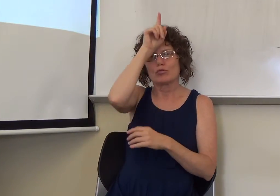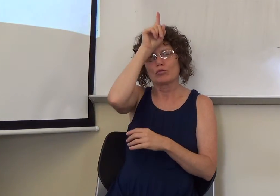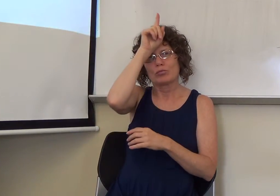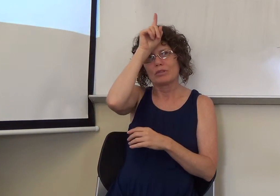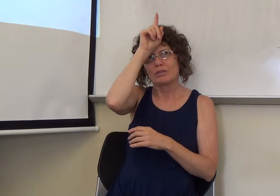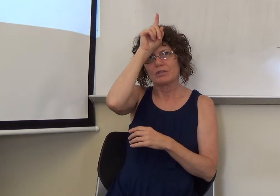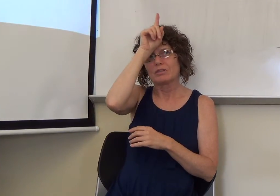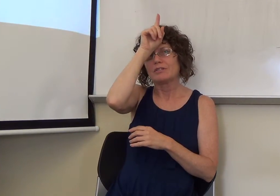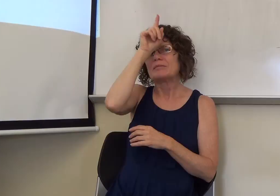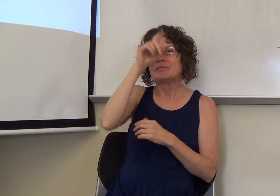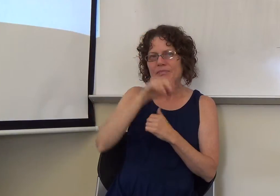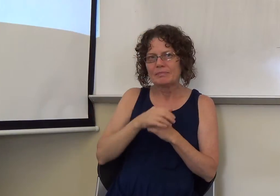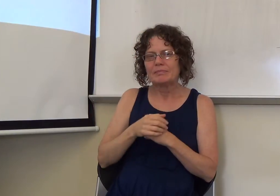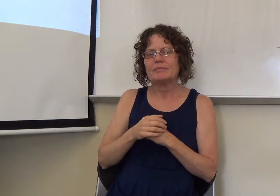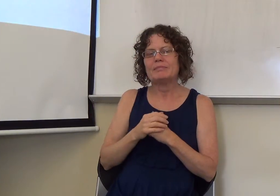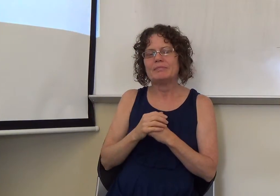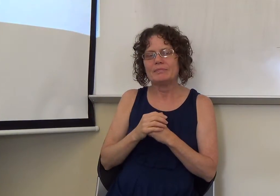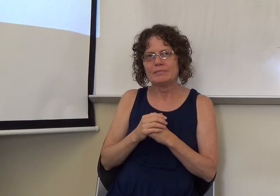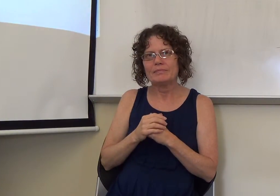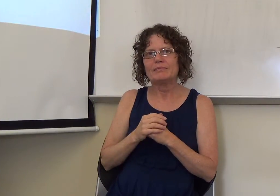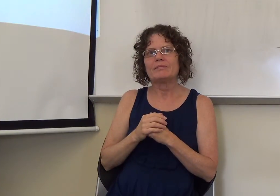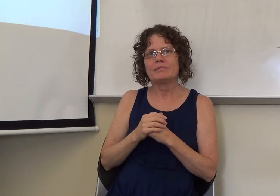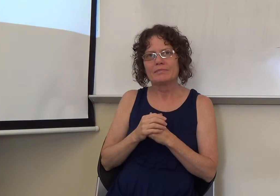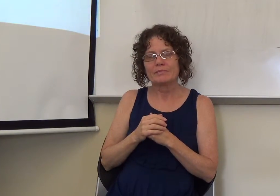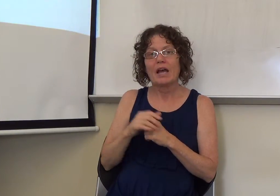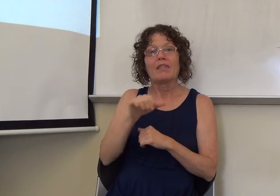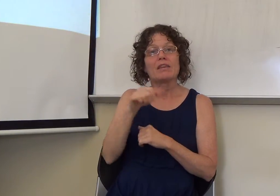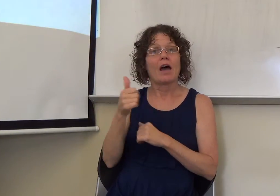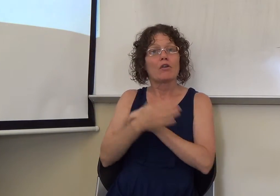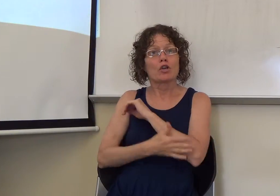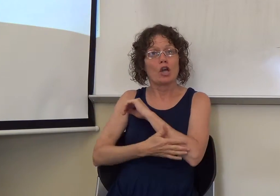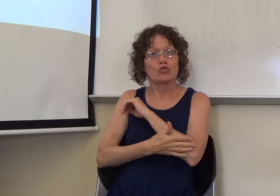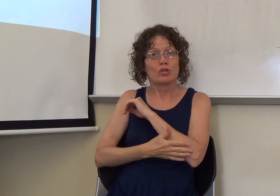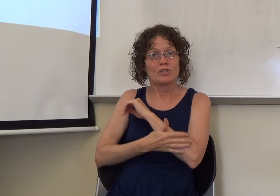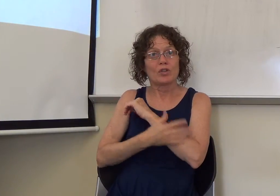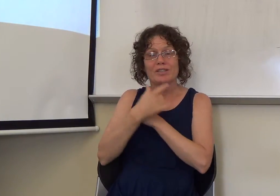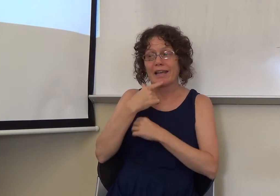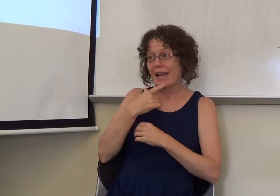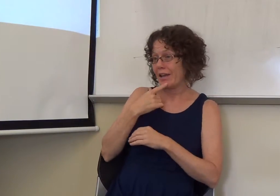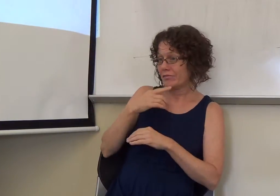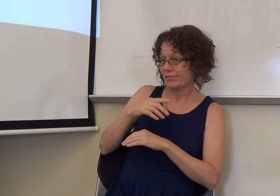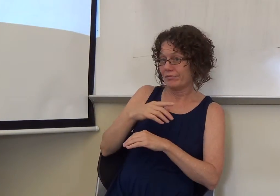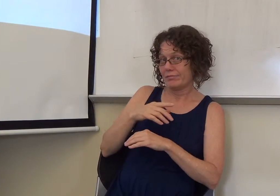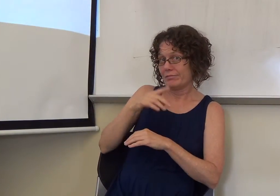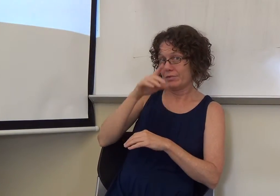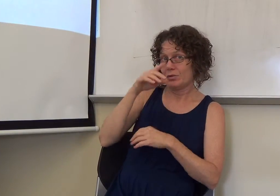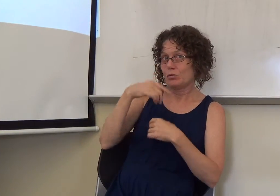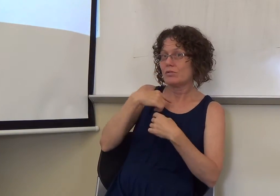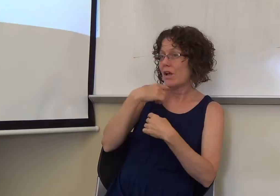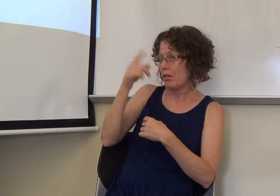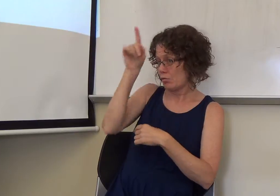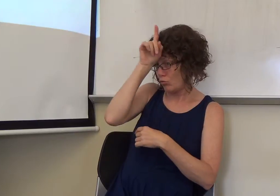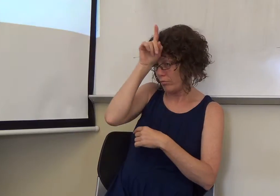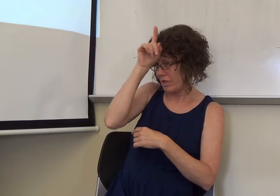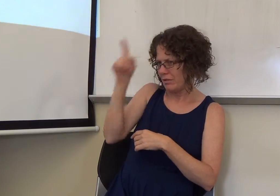The Germans. Okay, so these other countries are saying, all right, we don't want Germany to cause us any trouble